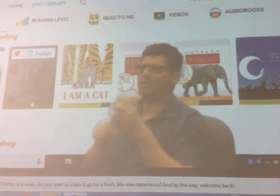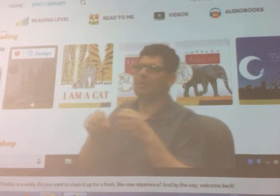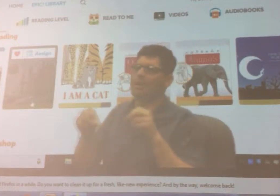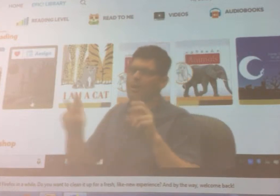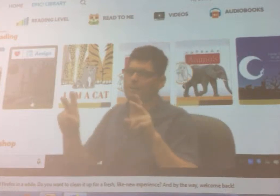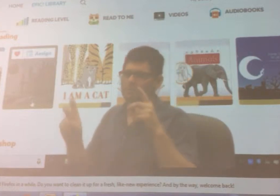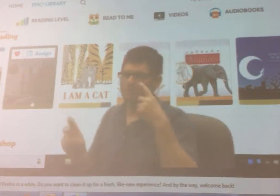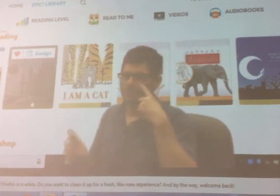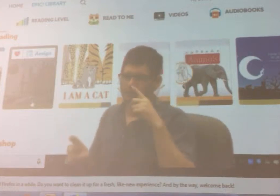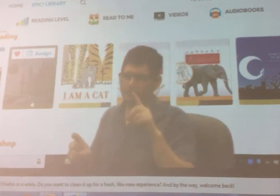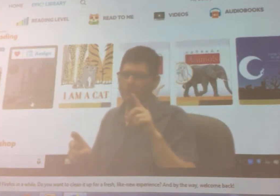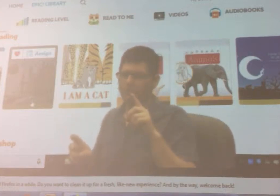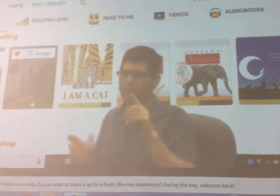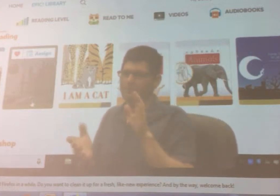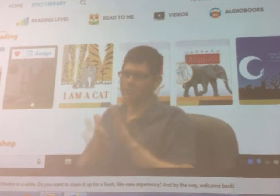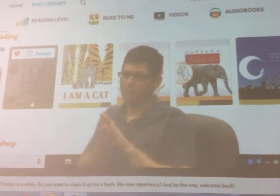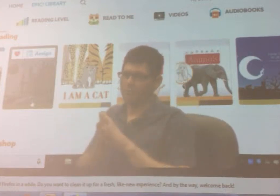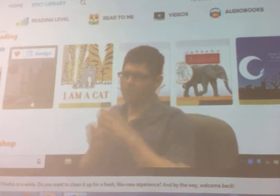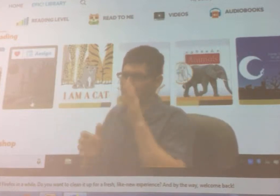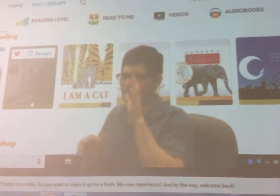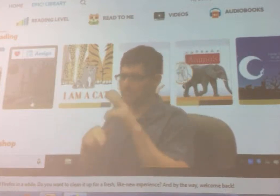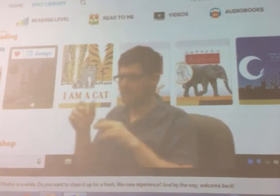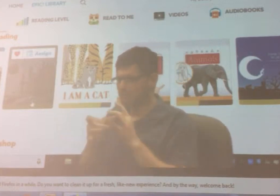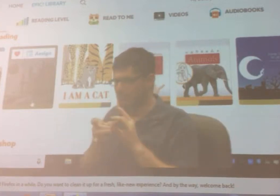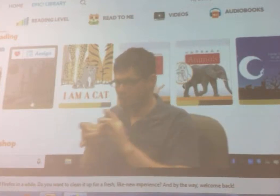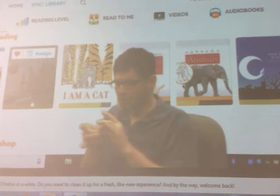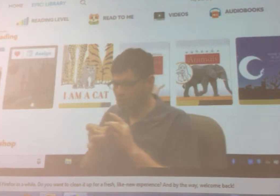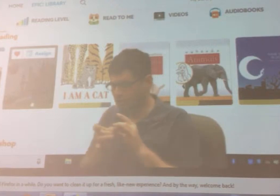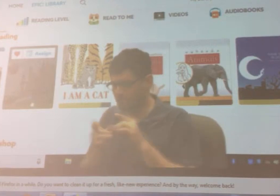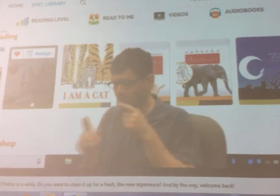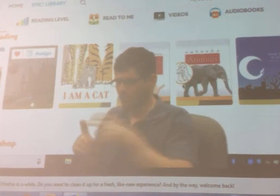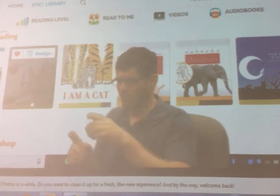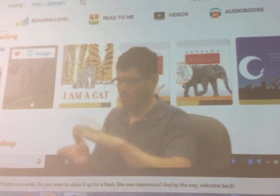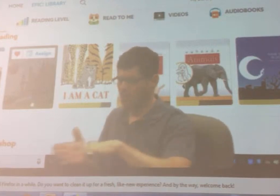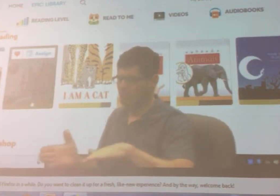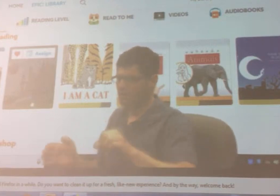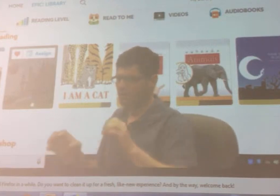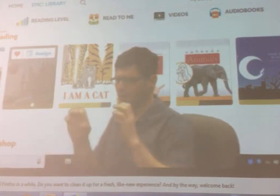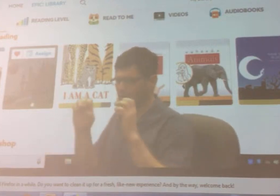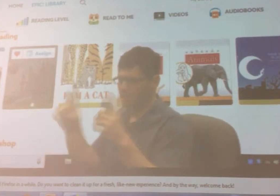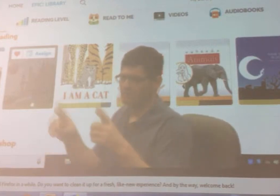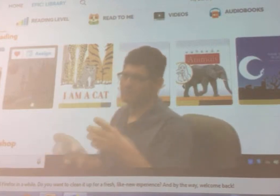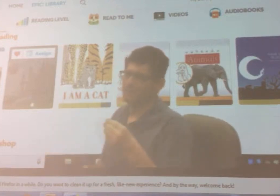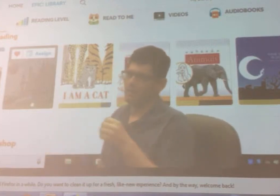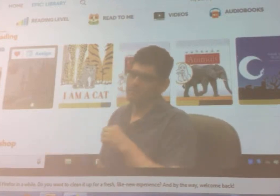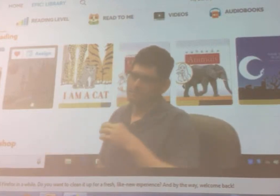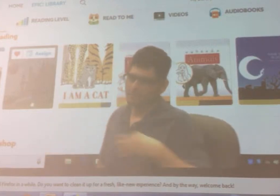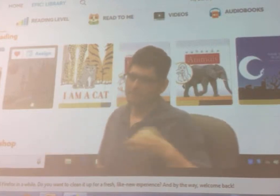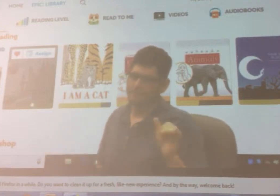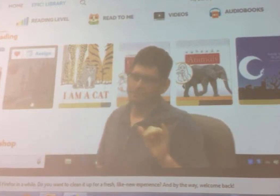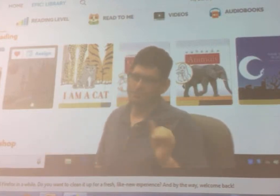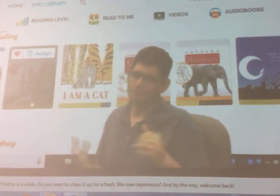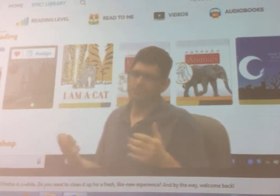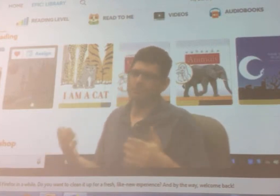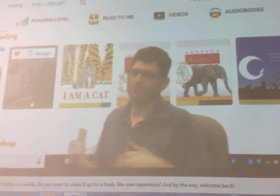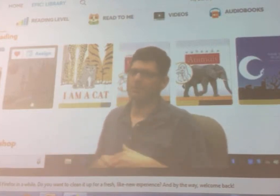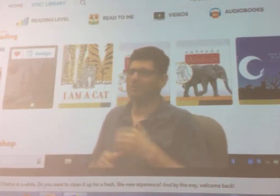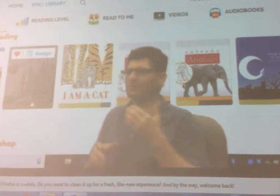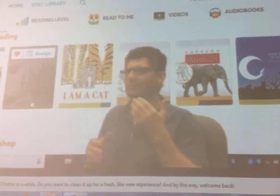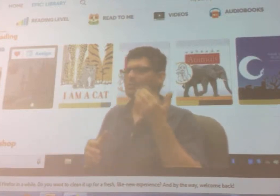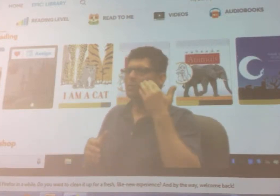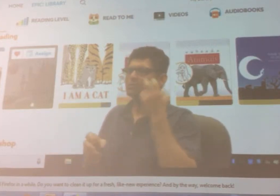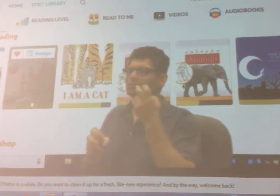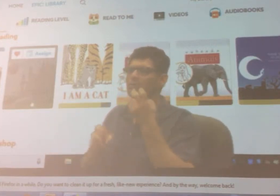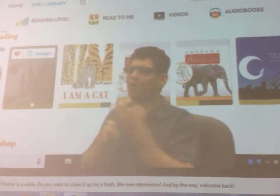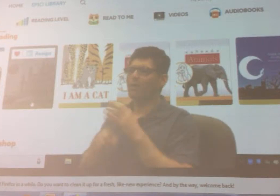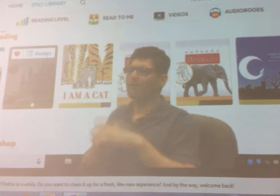child. And so this opportunity has really been a win-win situation so that the kids can learn sign language, and then we also have family